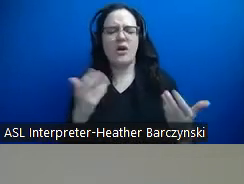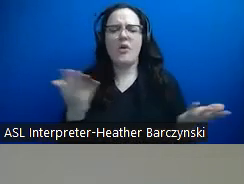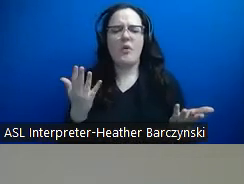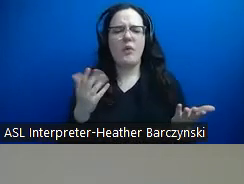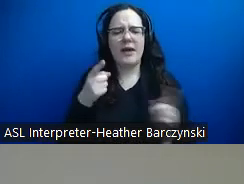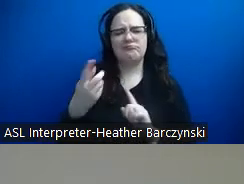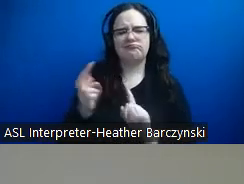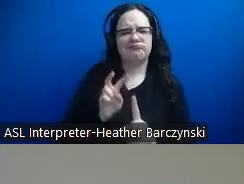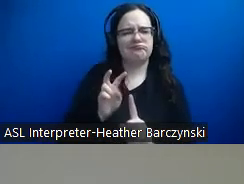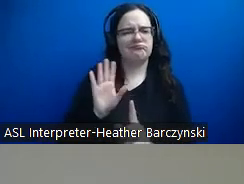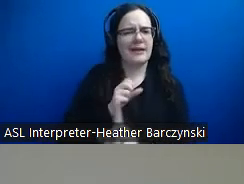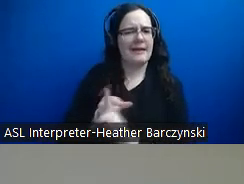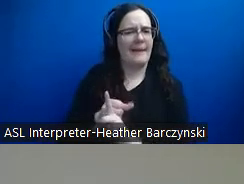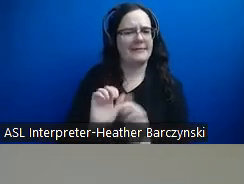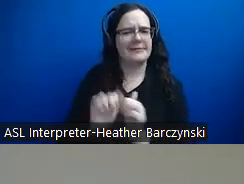perspective?